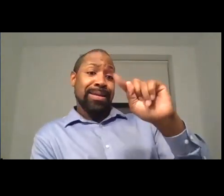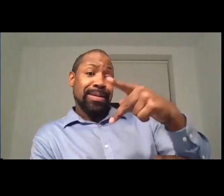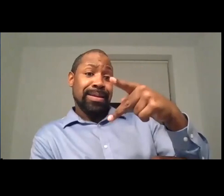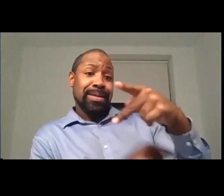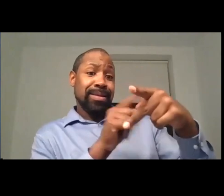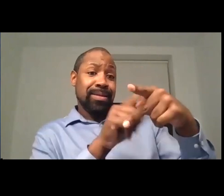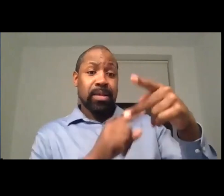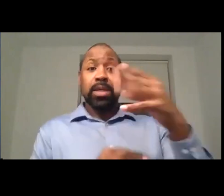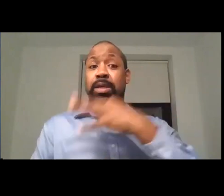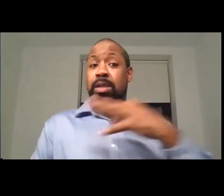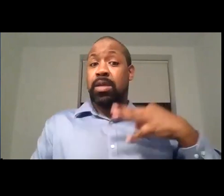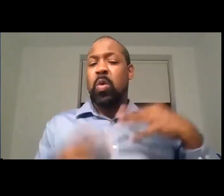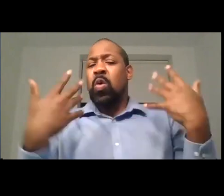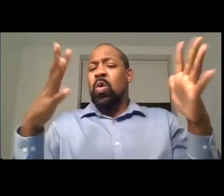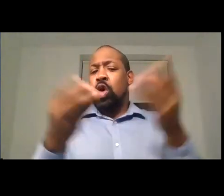a new position.